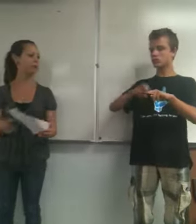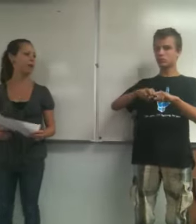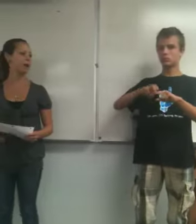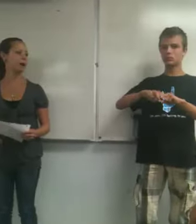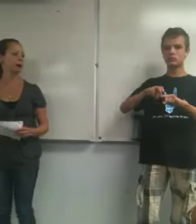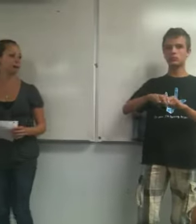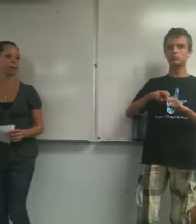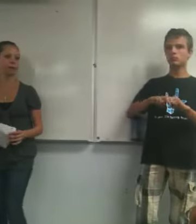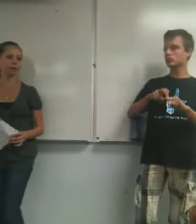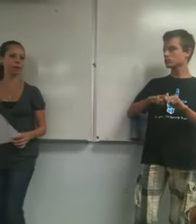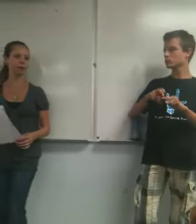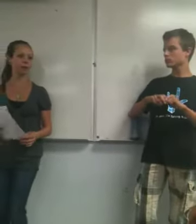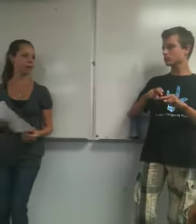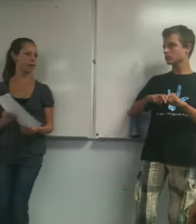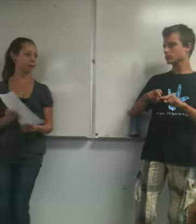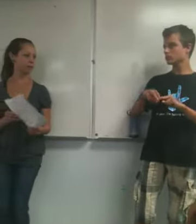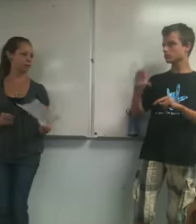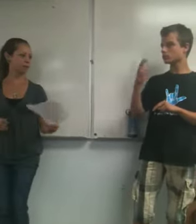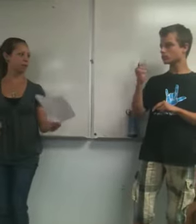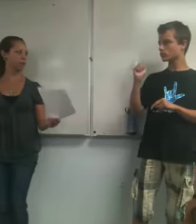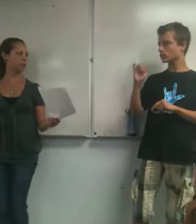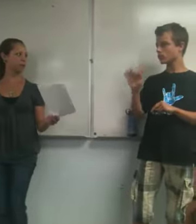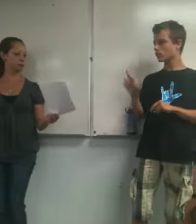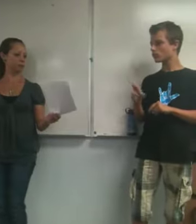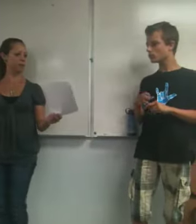5, chair.